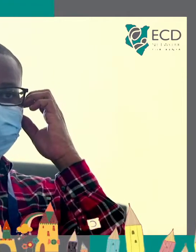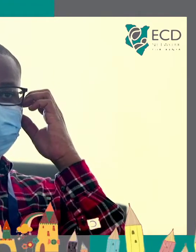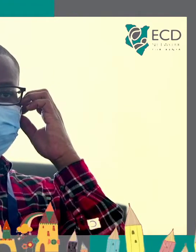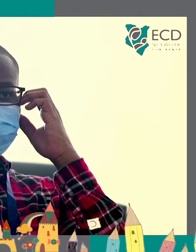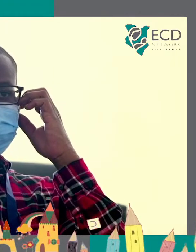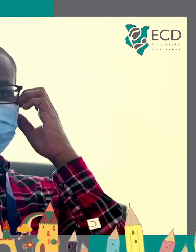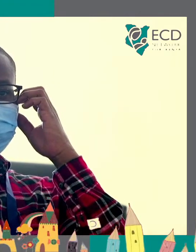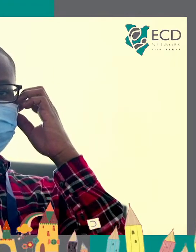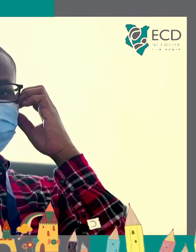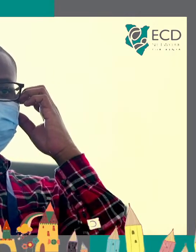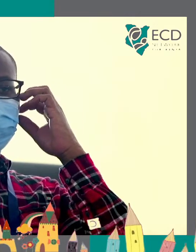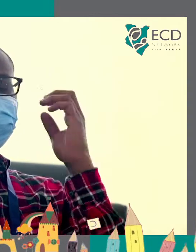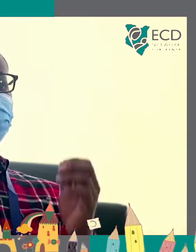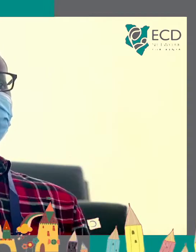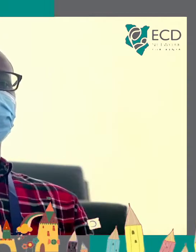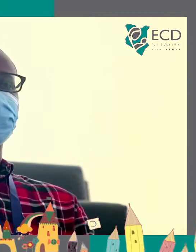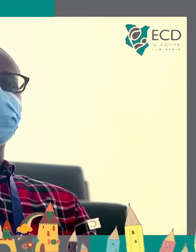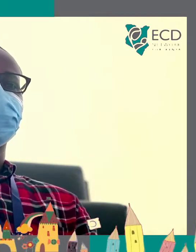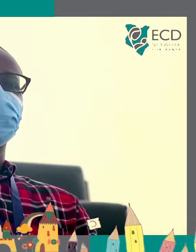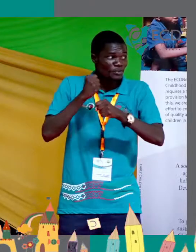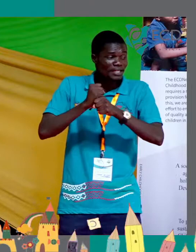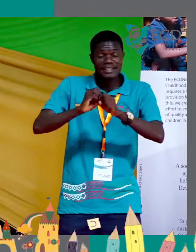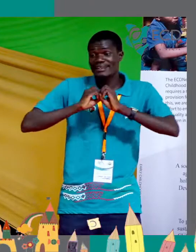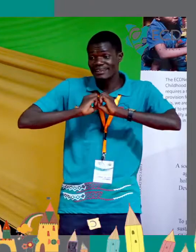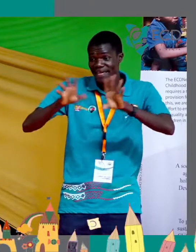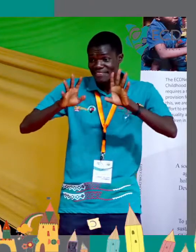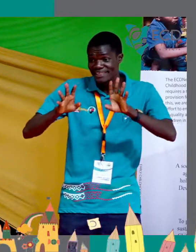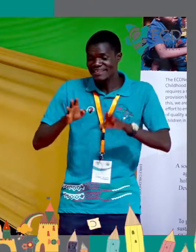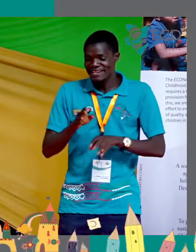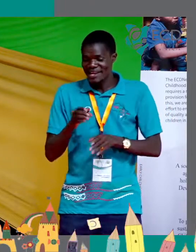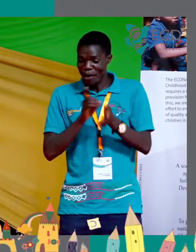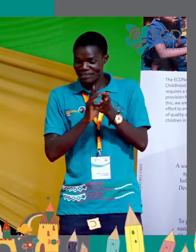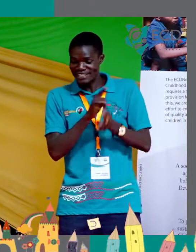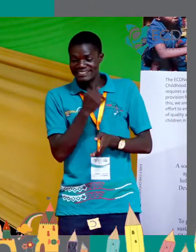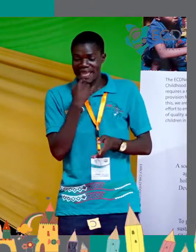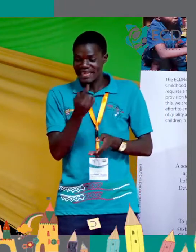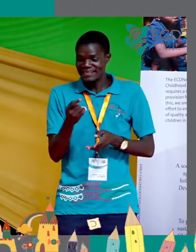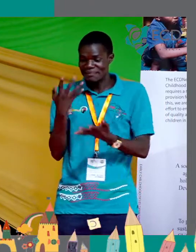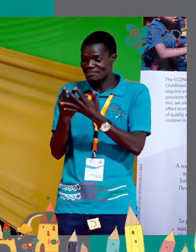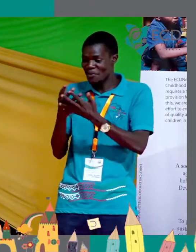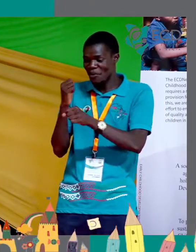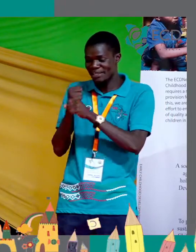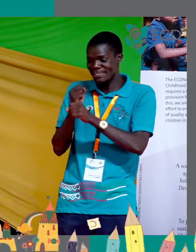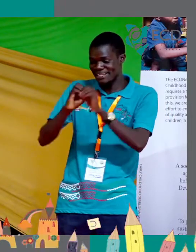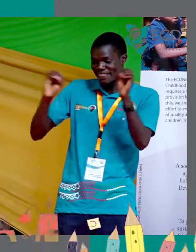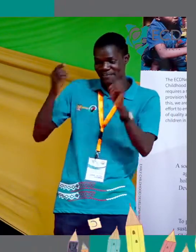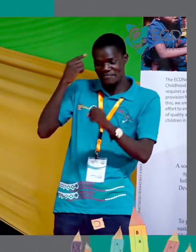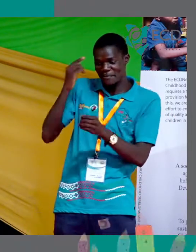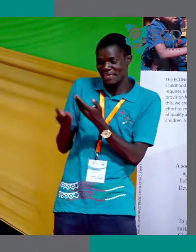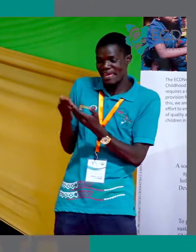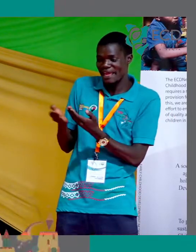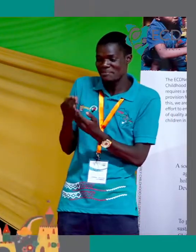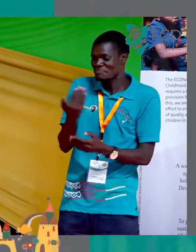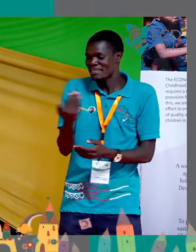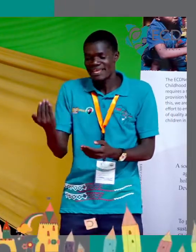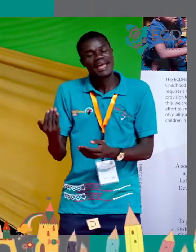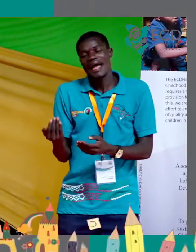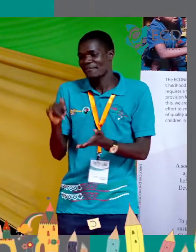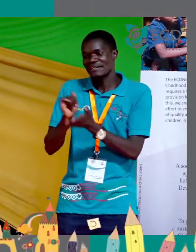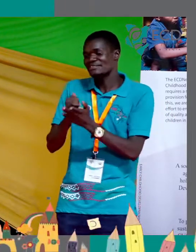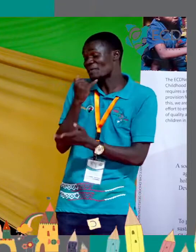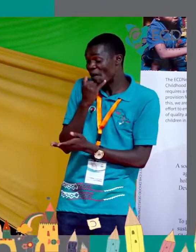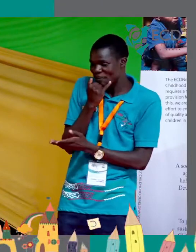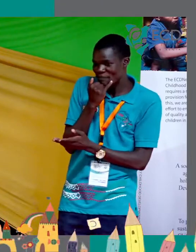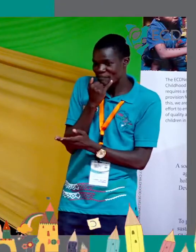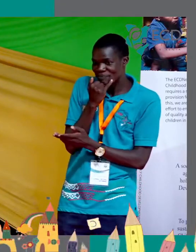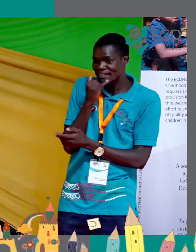If we were doing nothing, then I think we couldn't be here saying 0 to 4. And for me, 0 to 4 is important because this